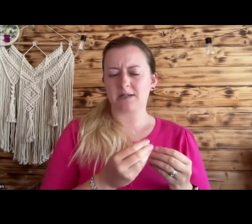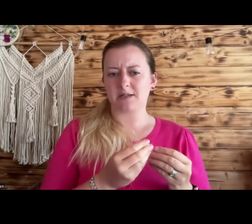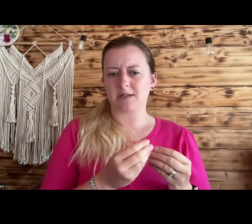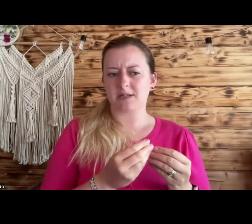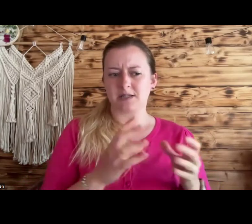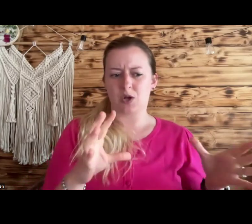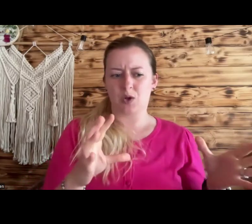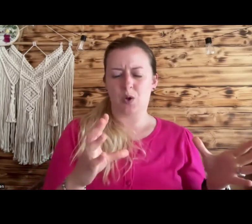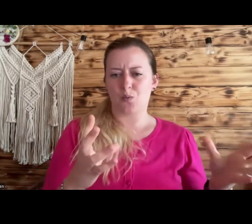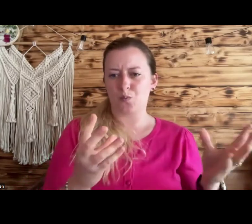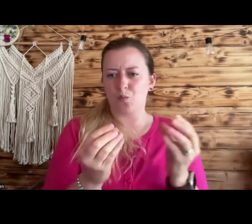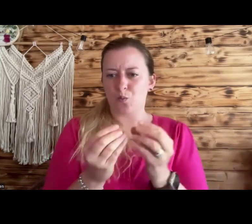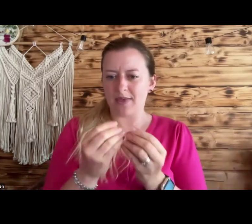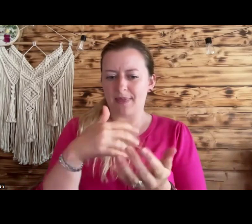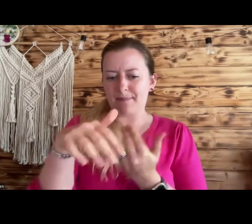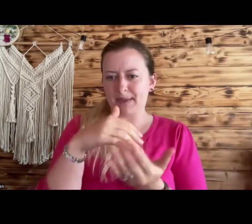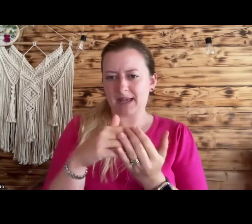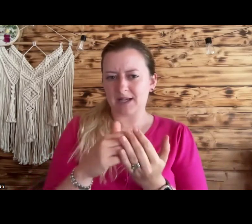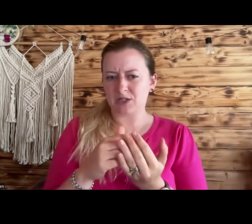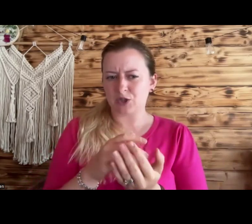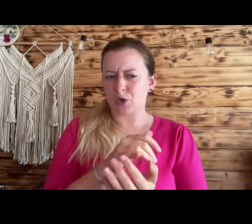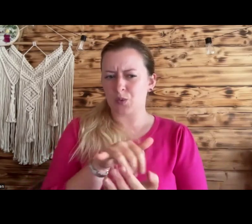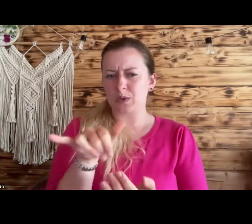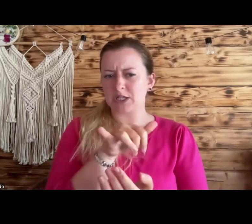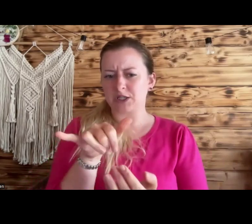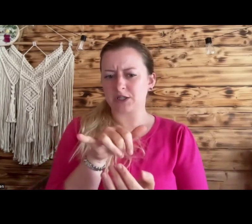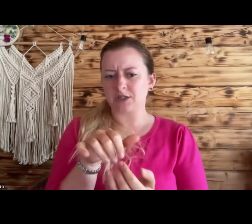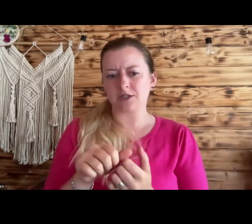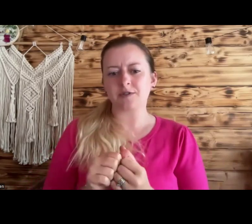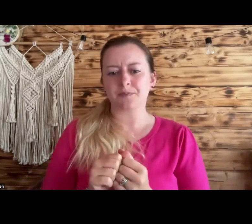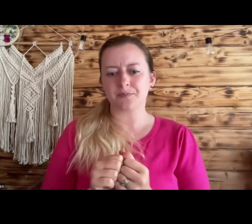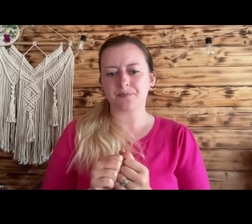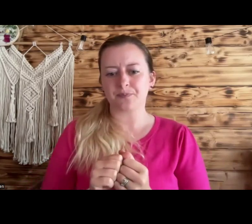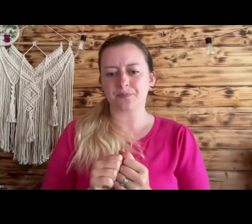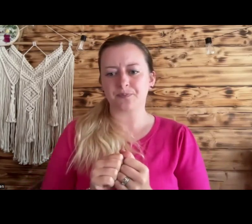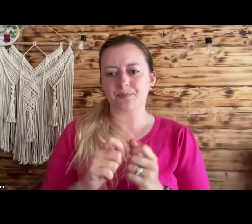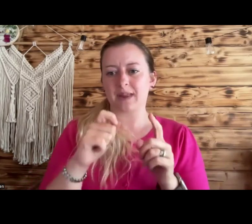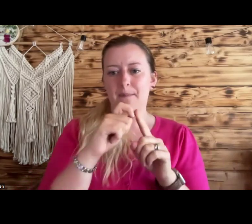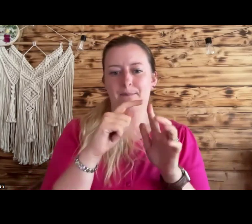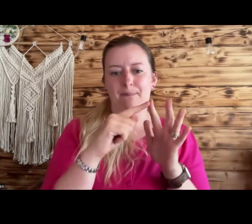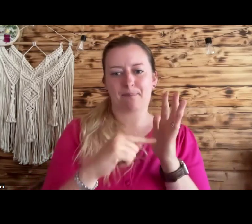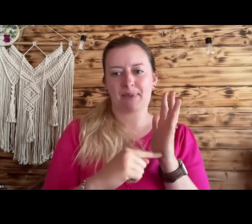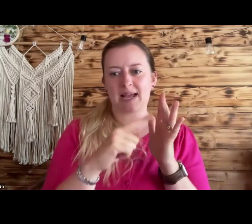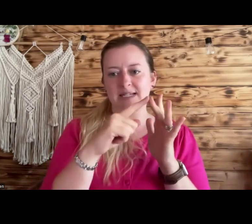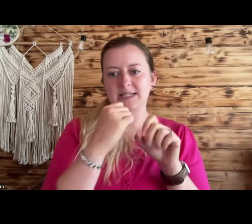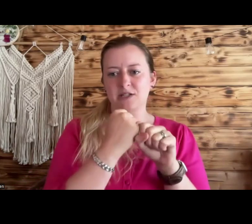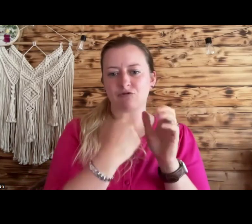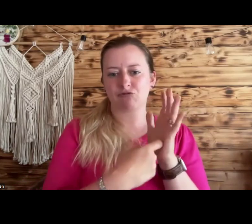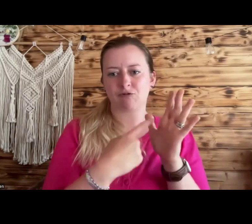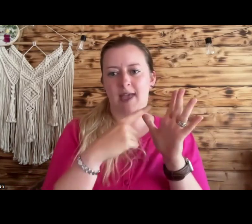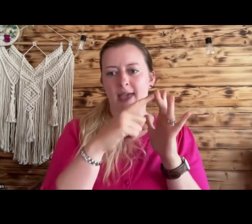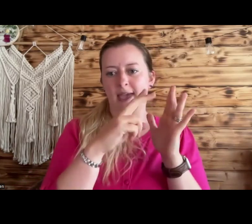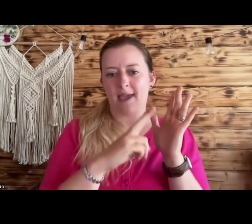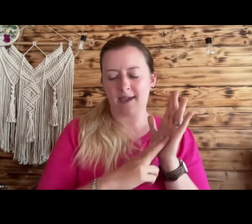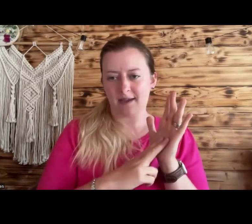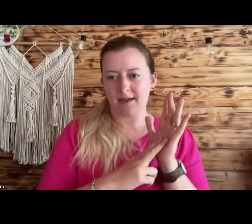oils that go with Siberian fir could be oils like petitgrain, the Forgive